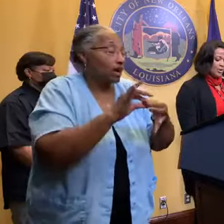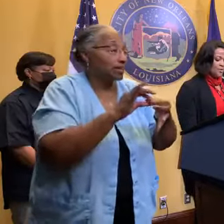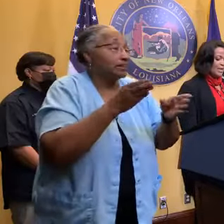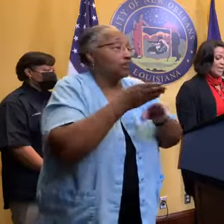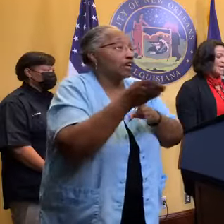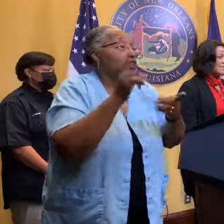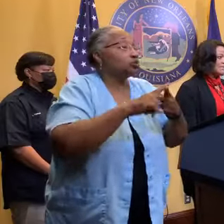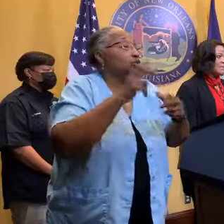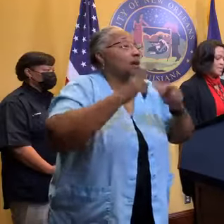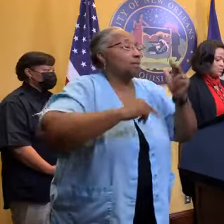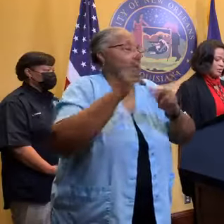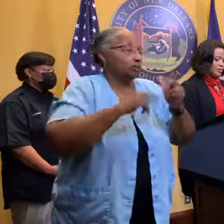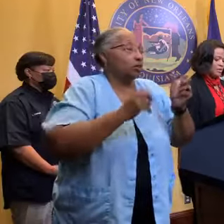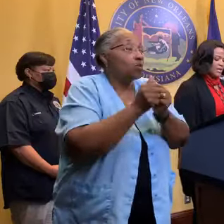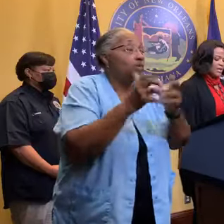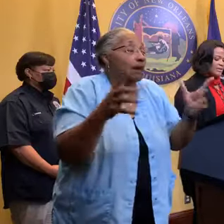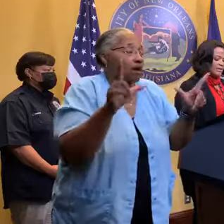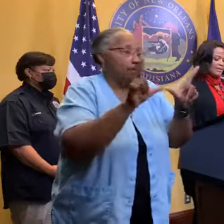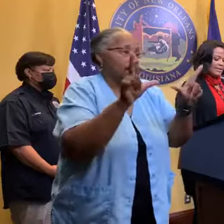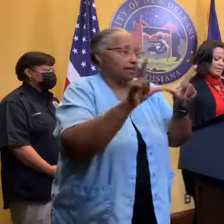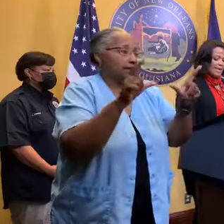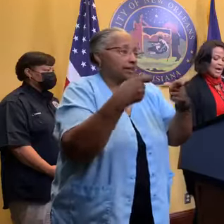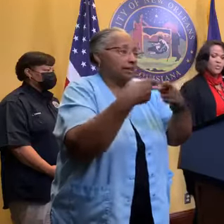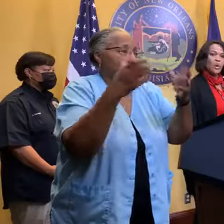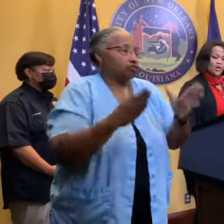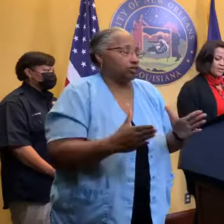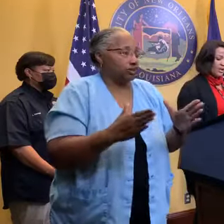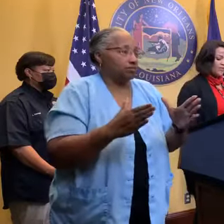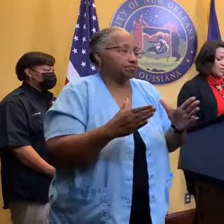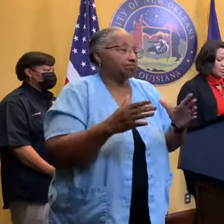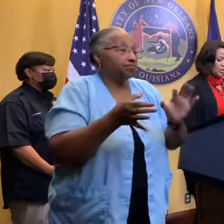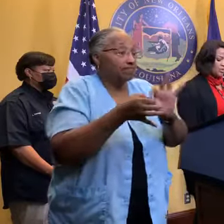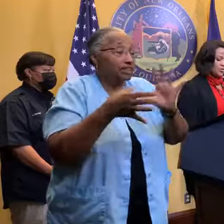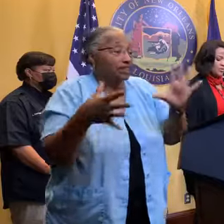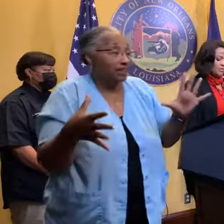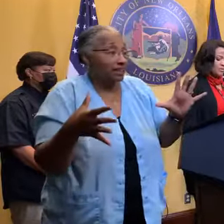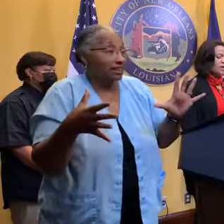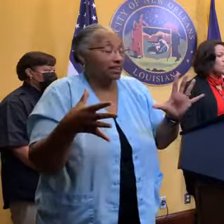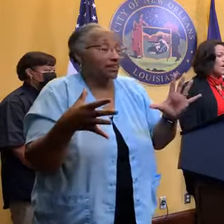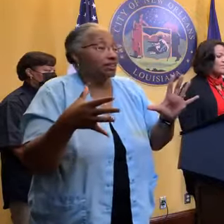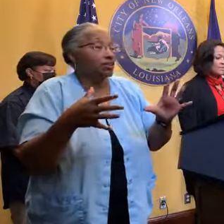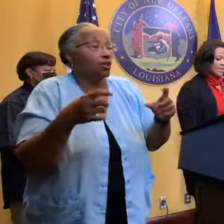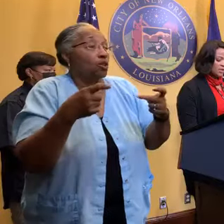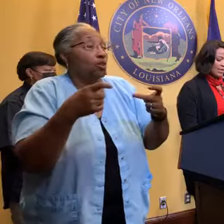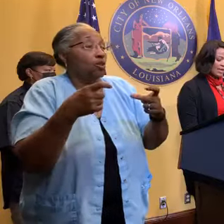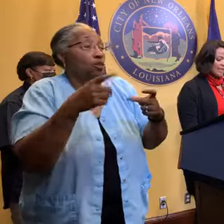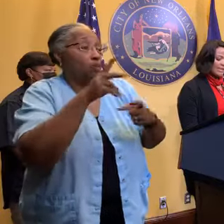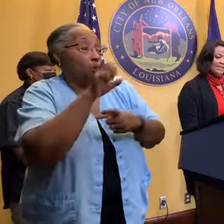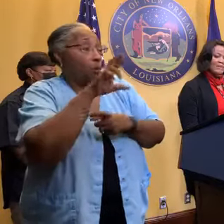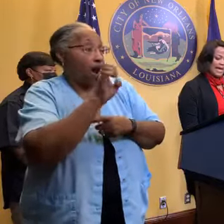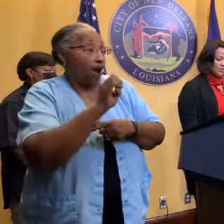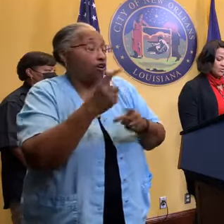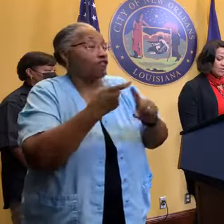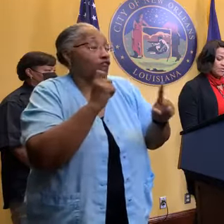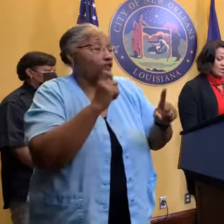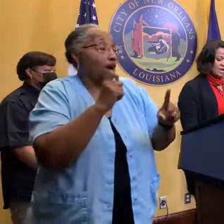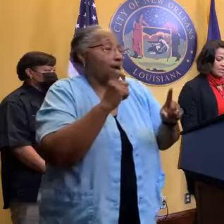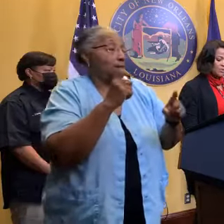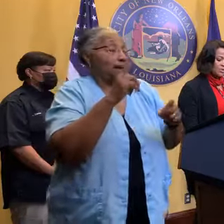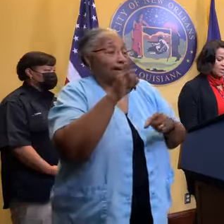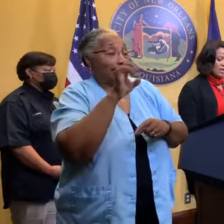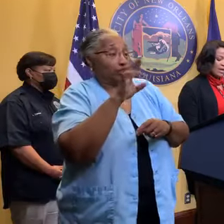wiring without a licensed electrician disconnecting the house wiring from Entergy service. Otherwise, it can create a safety hazard for